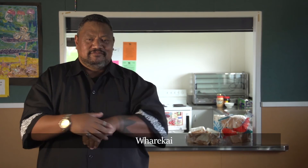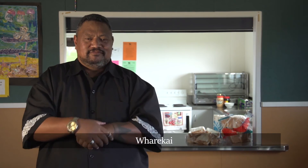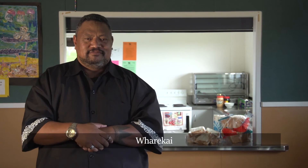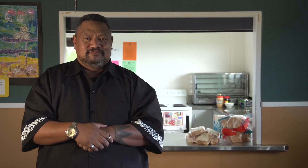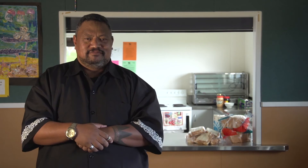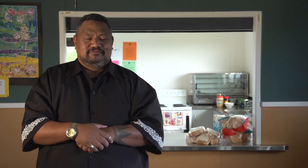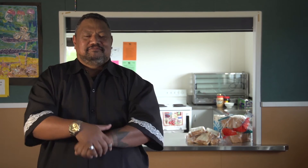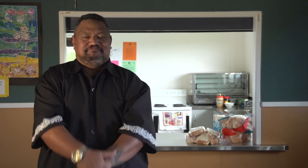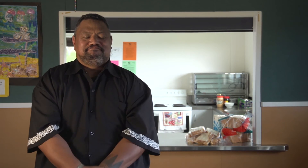Wharekai.